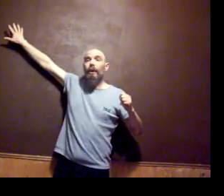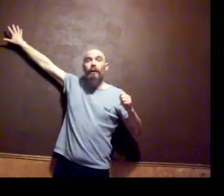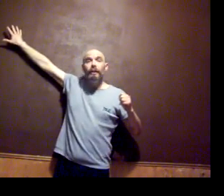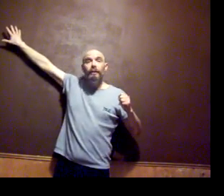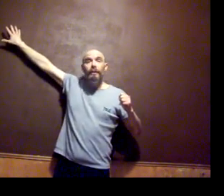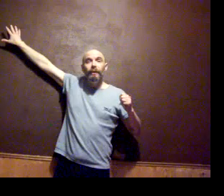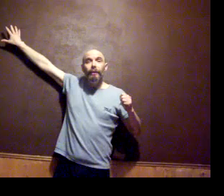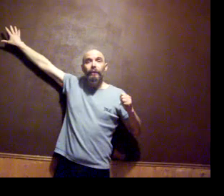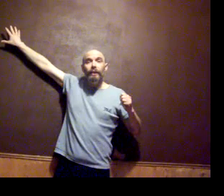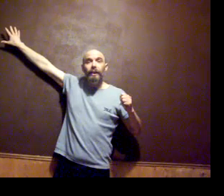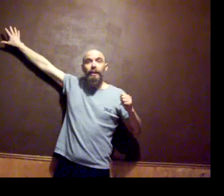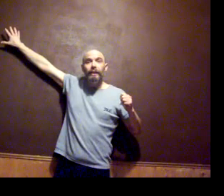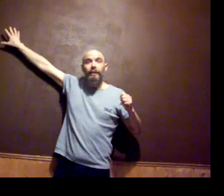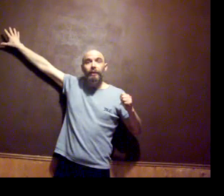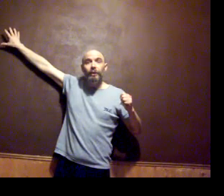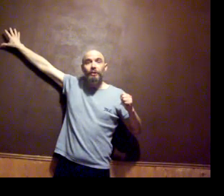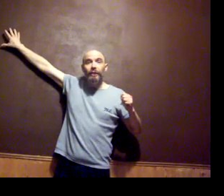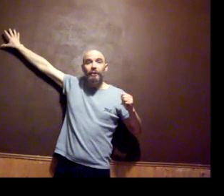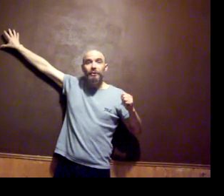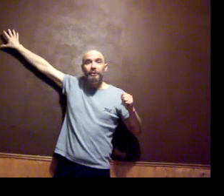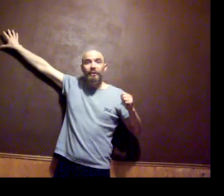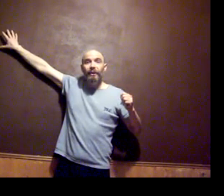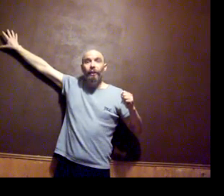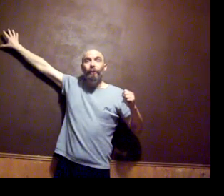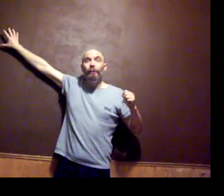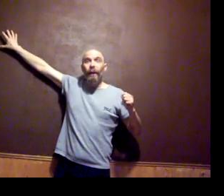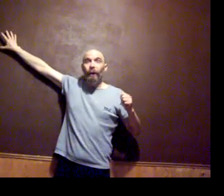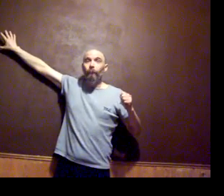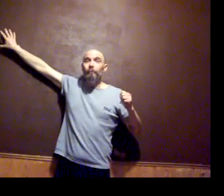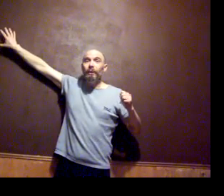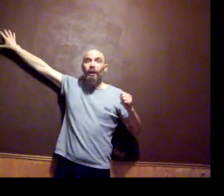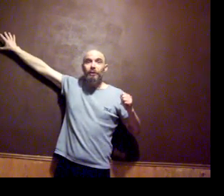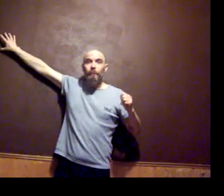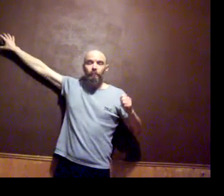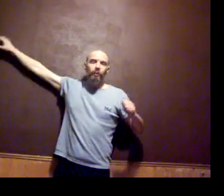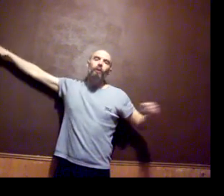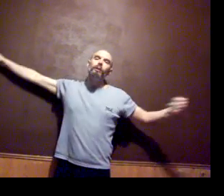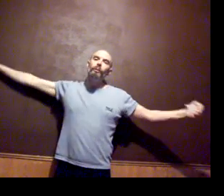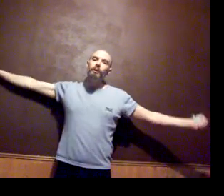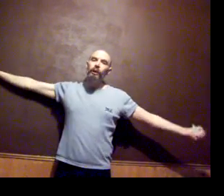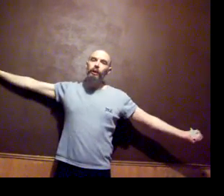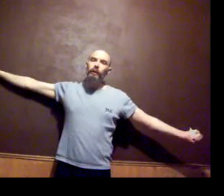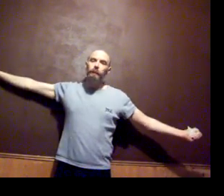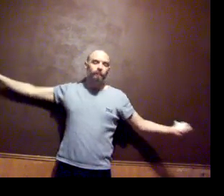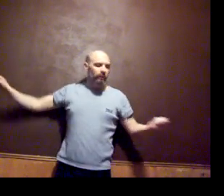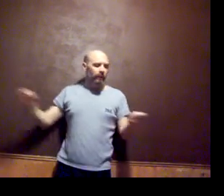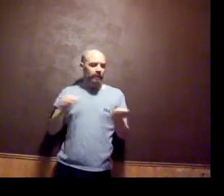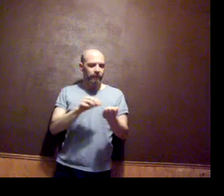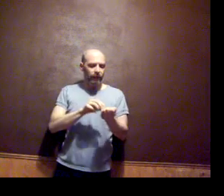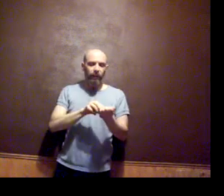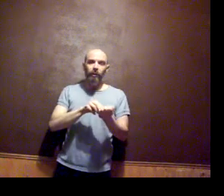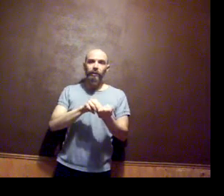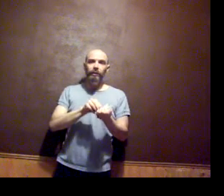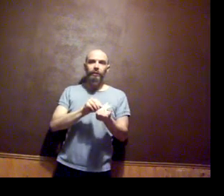outline the constellations, that would be awesome. They're all glow-in-the-dark. That's the color you see